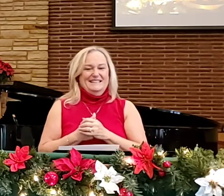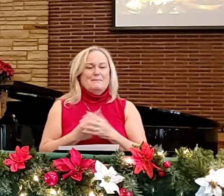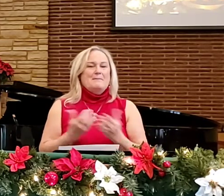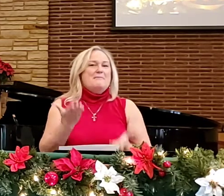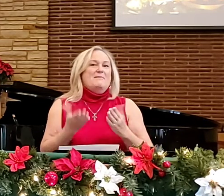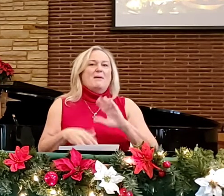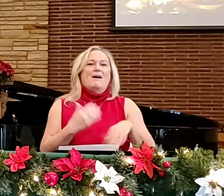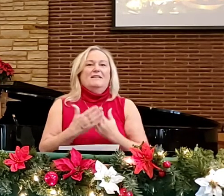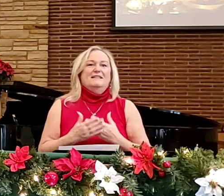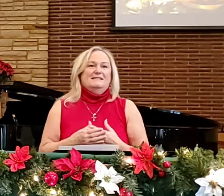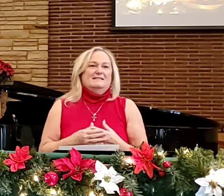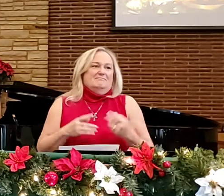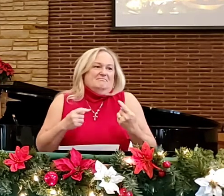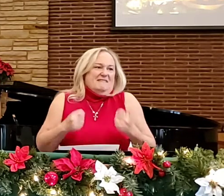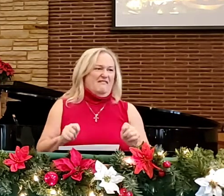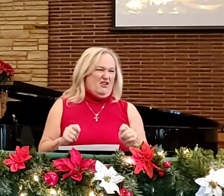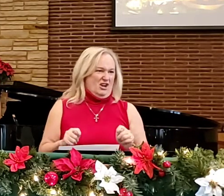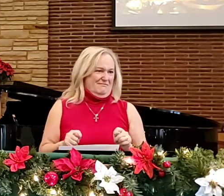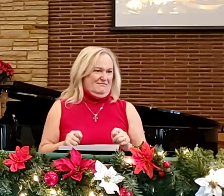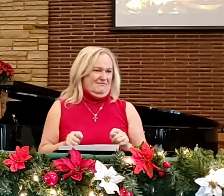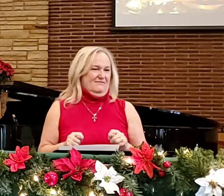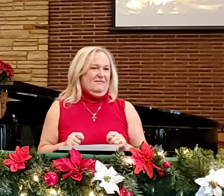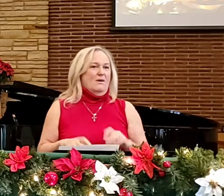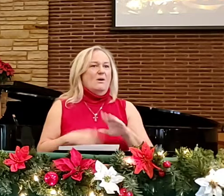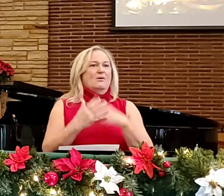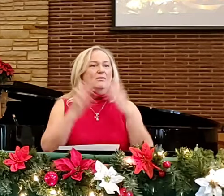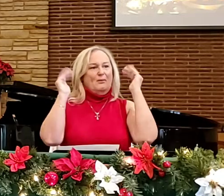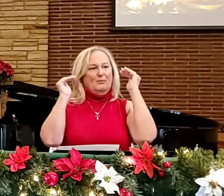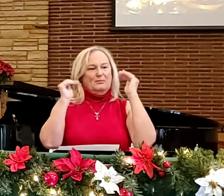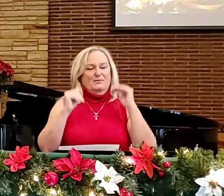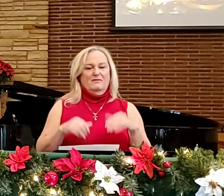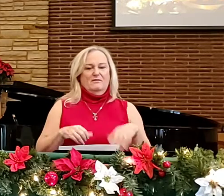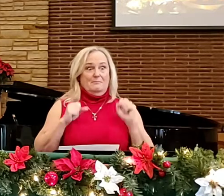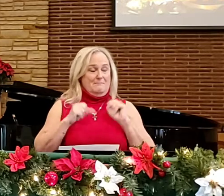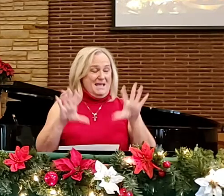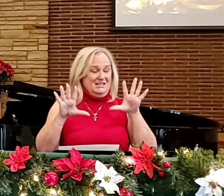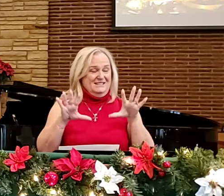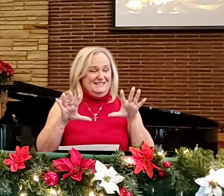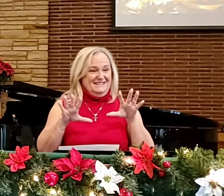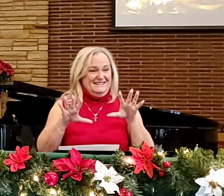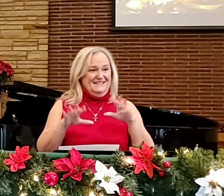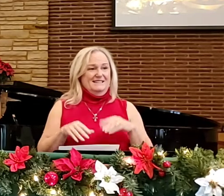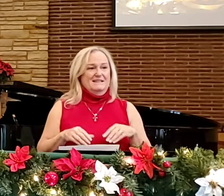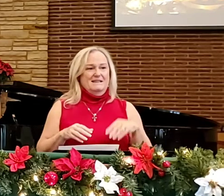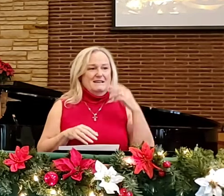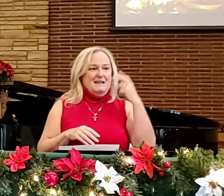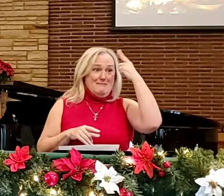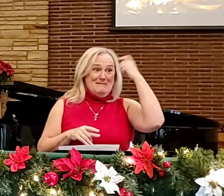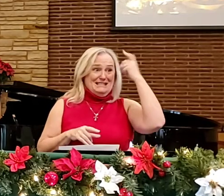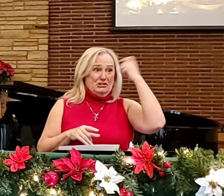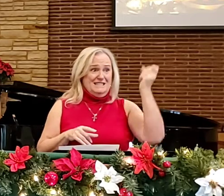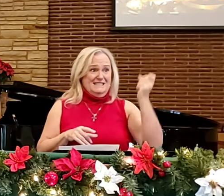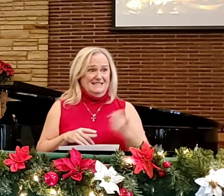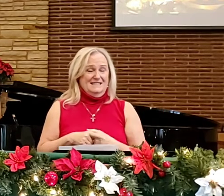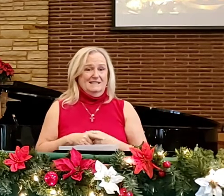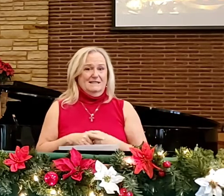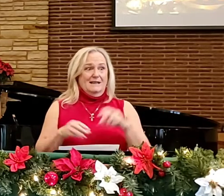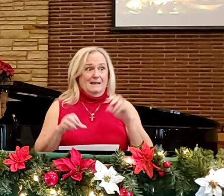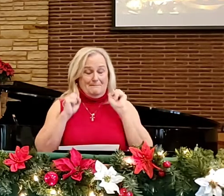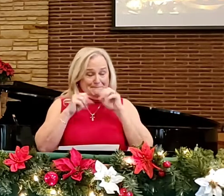Maybe all this effort and all the hope for magic and mystery